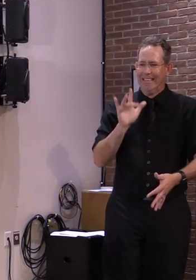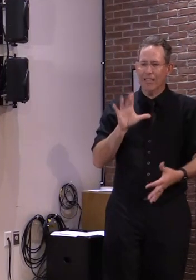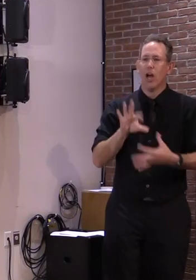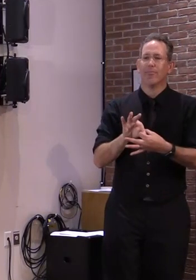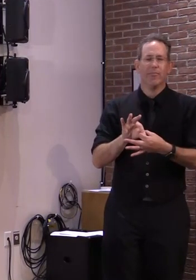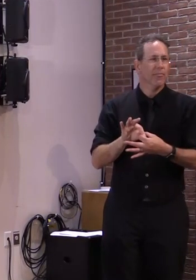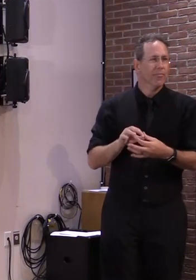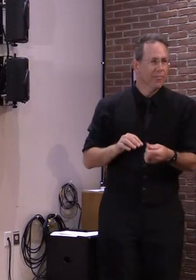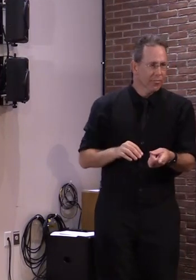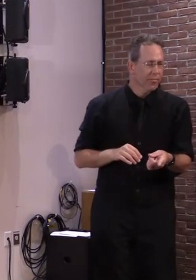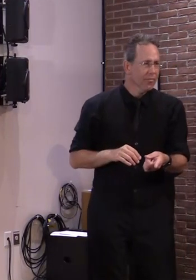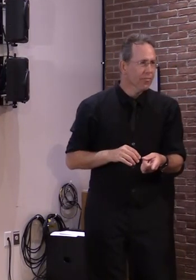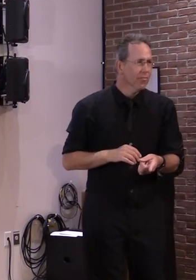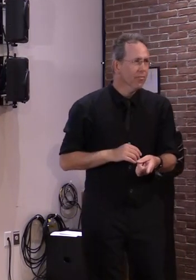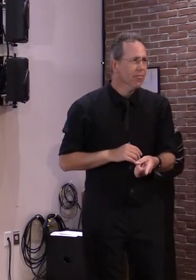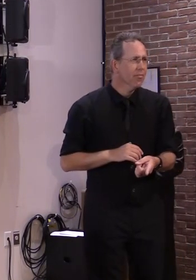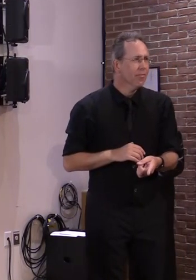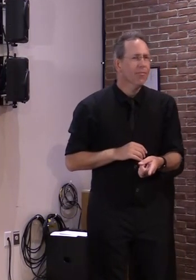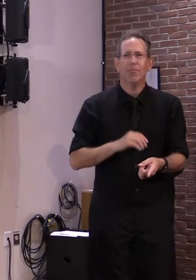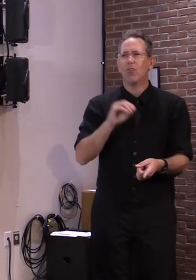Andrew McGregor, Caledonian Record.